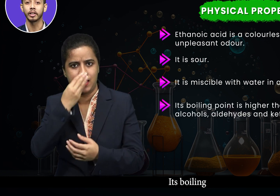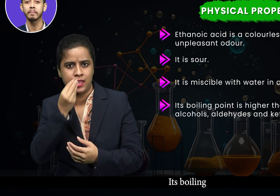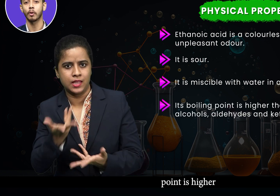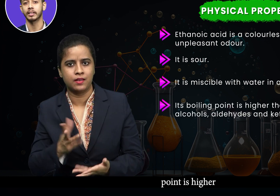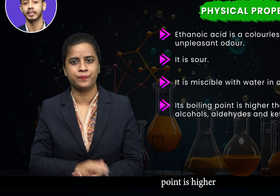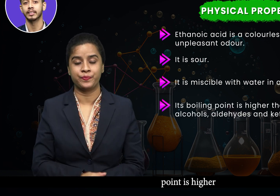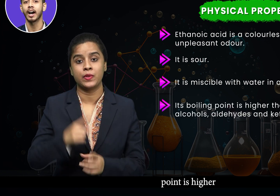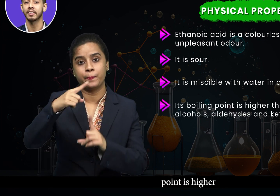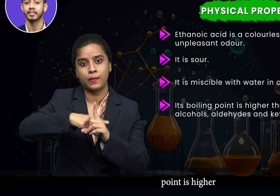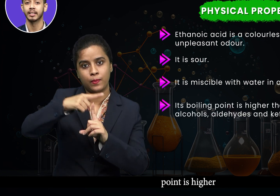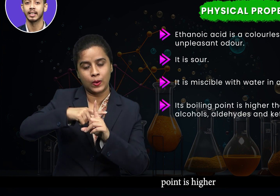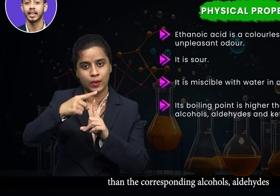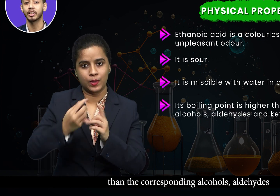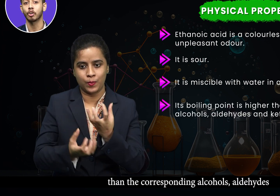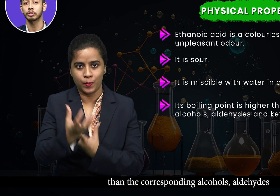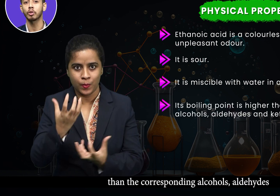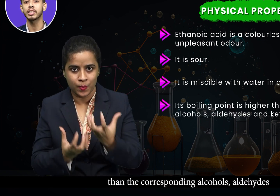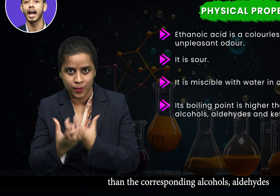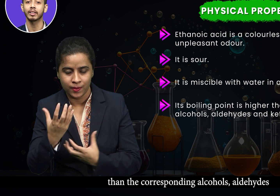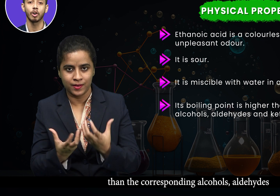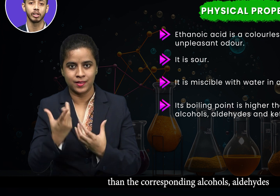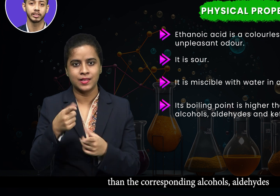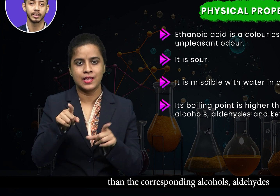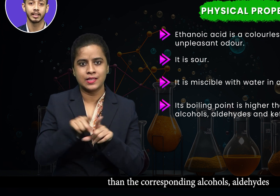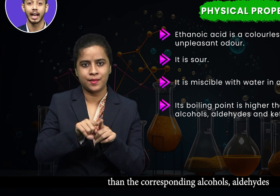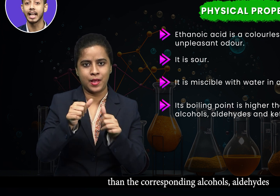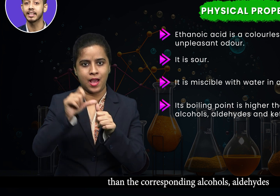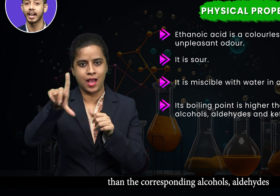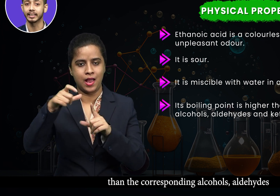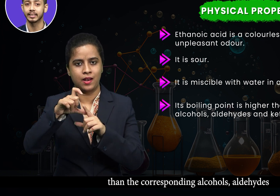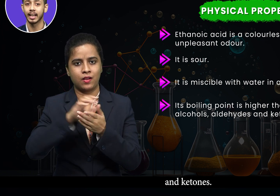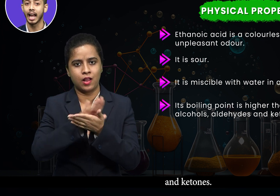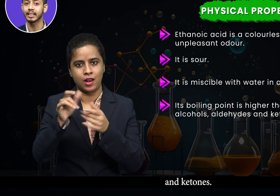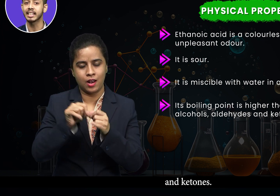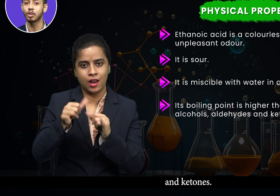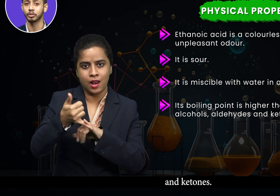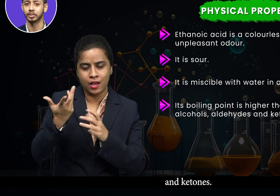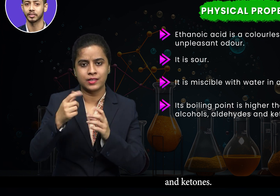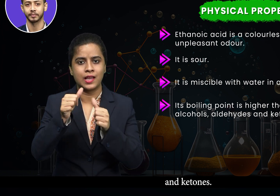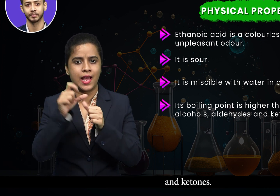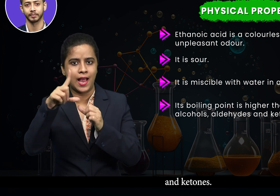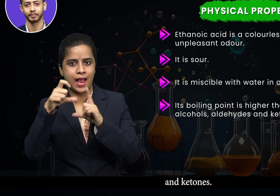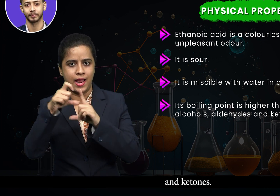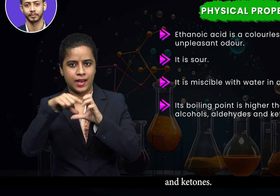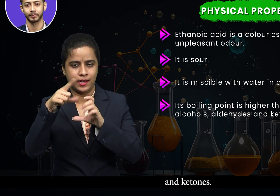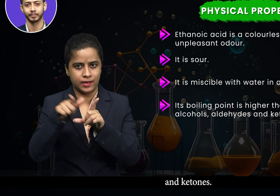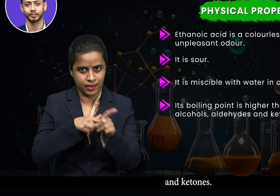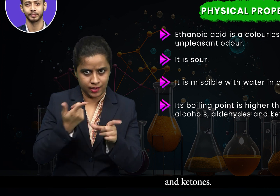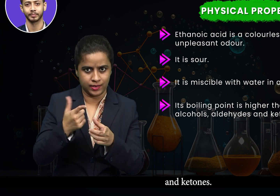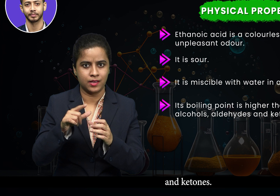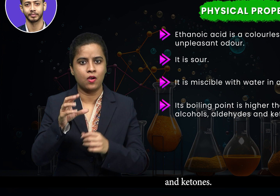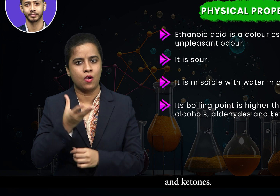Its boiling point is higher than the corresponding alcohols, aldehydes and ketones.